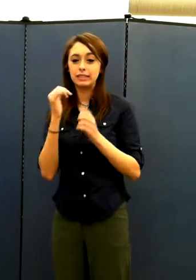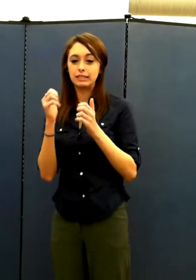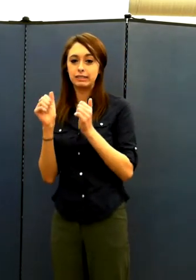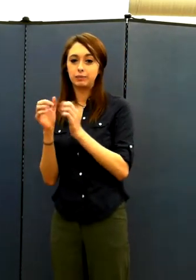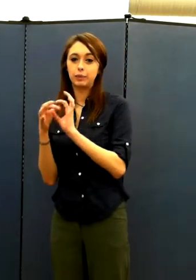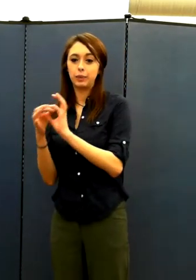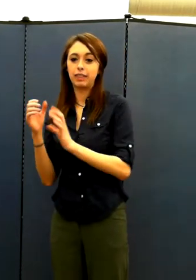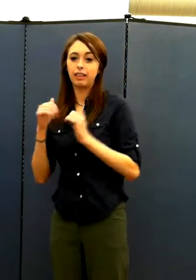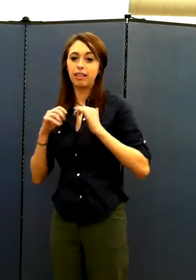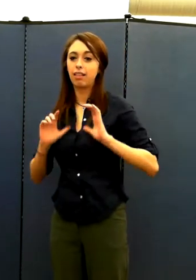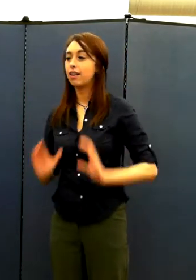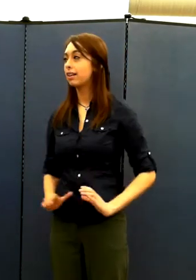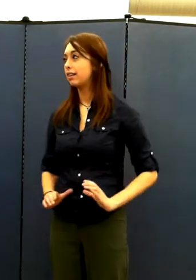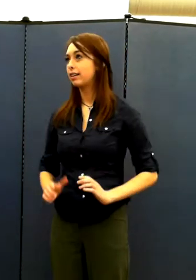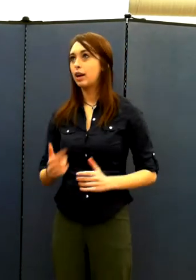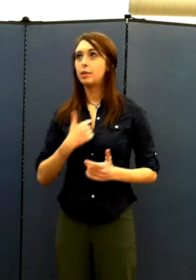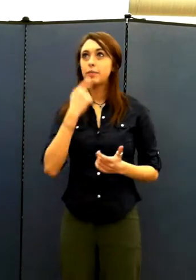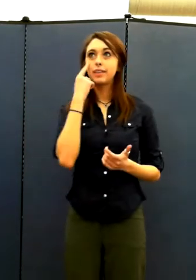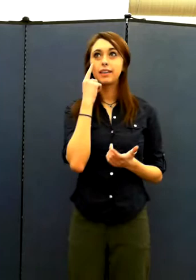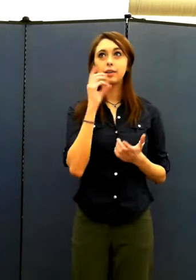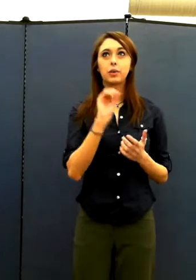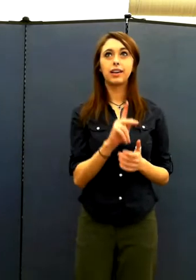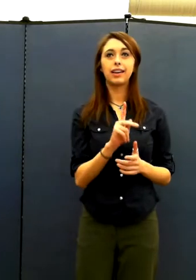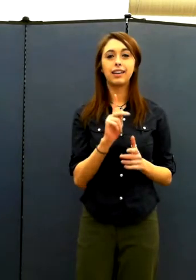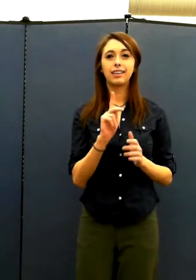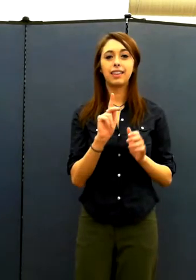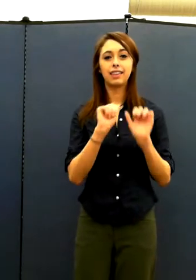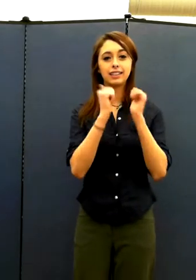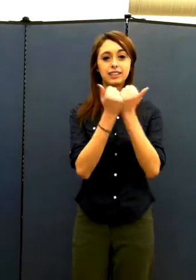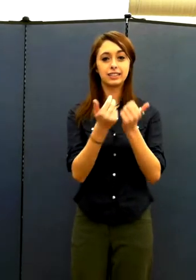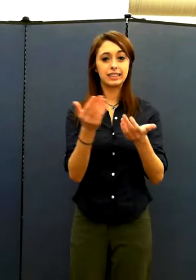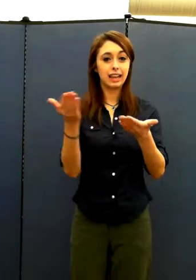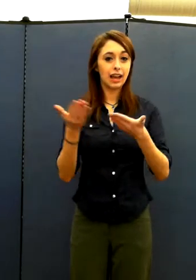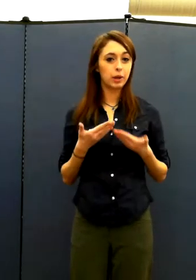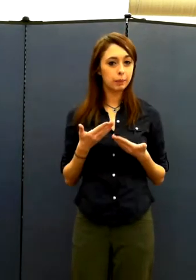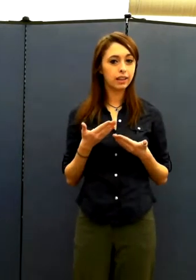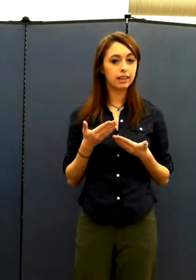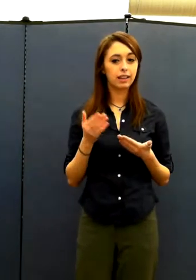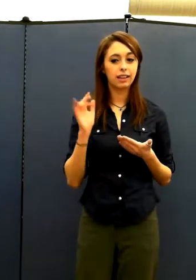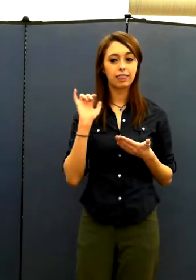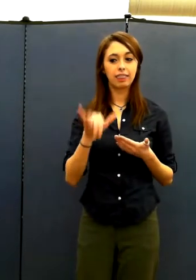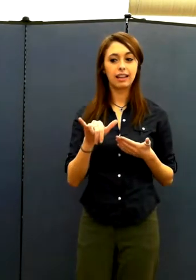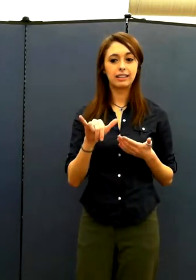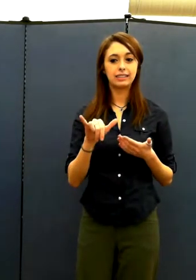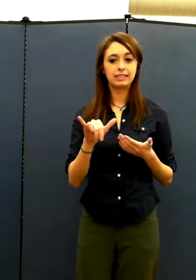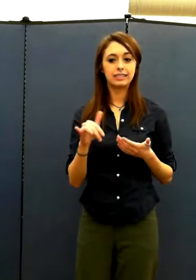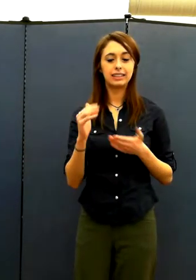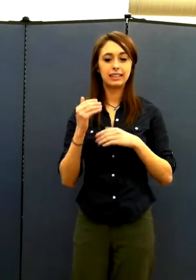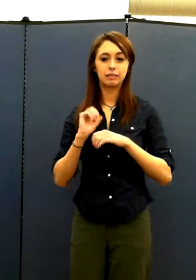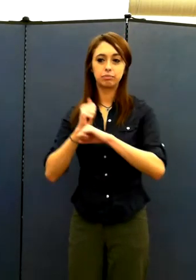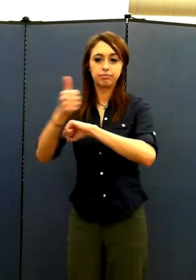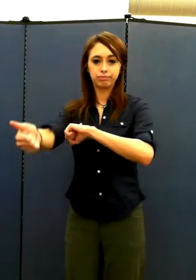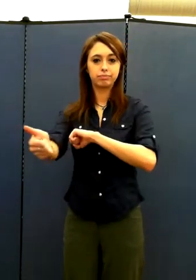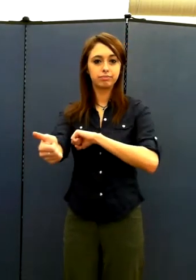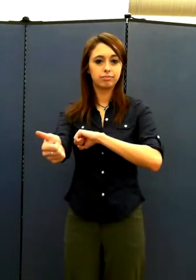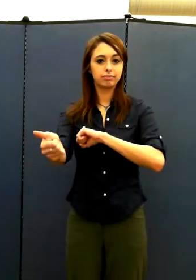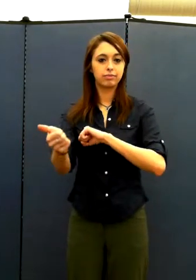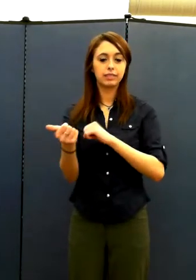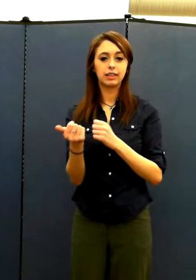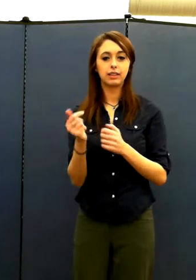personally thought, okay, well, the agency hired me, so that's on the agency. So if something were to happen, I'm going to say, no, this agency